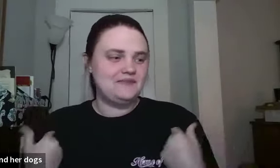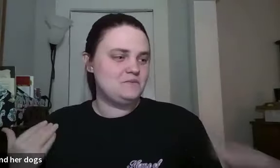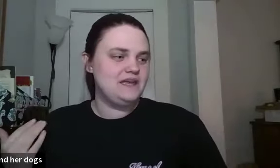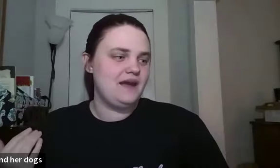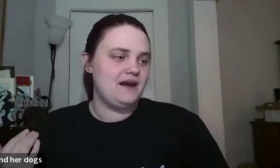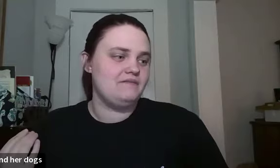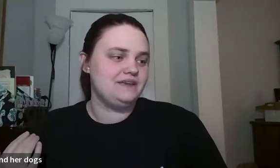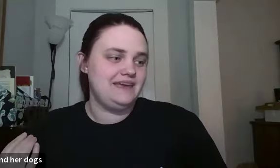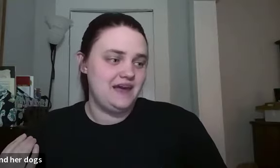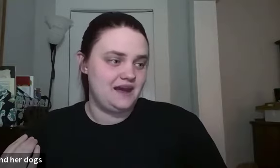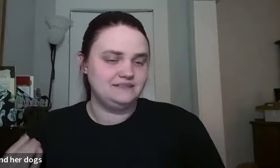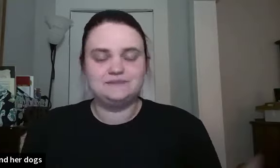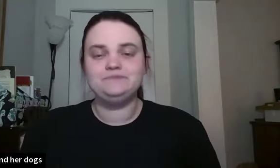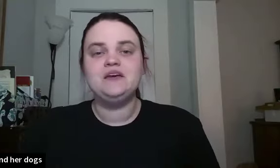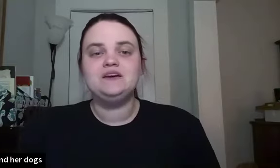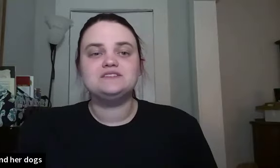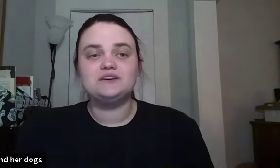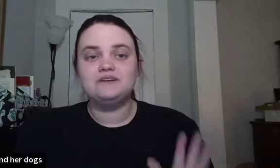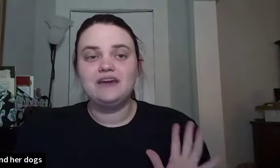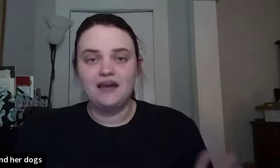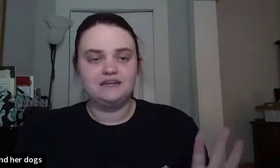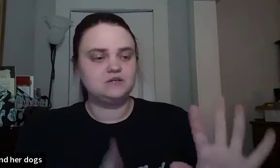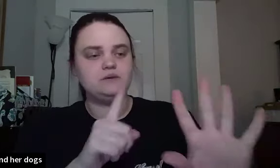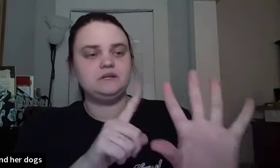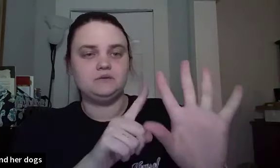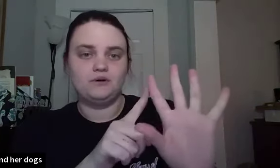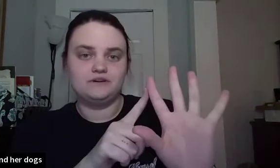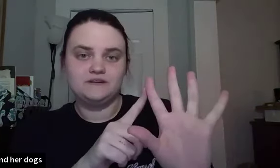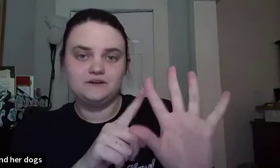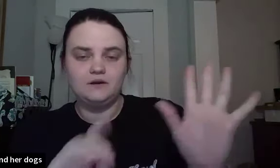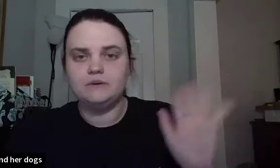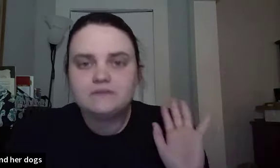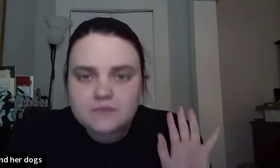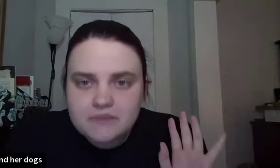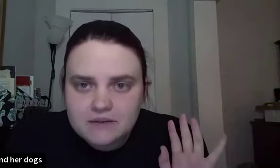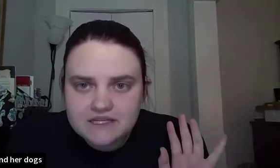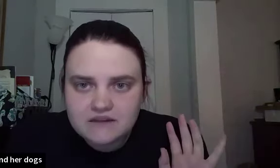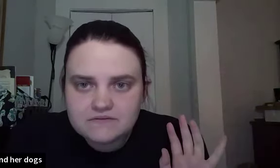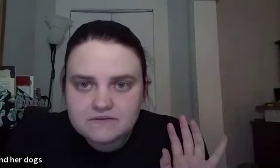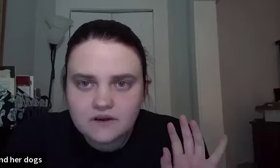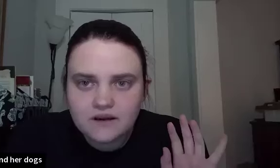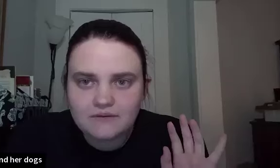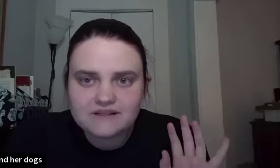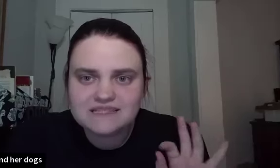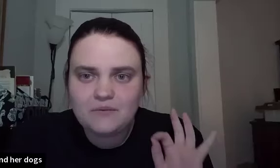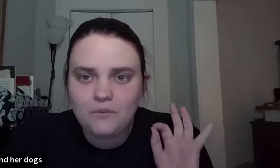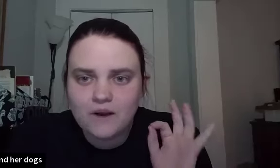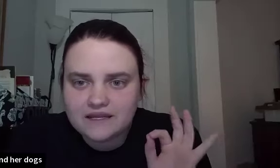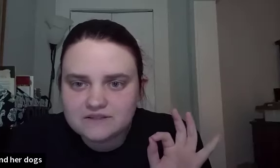Then we have cat. So cat is going to be your pointer finger. Oh, wait, let me pin myself. Sorry, I realized that way too